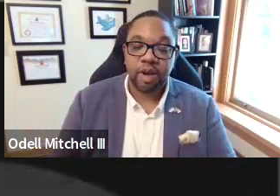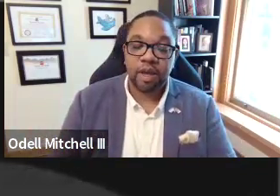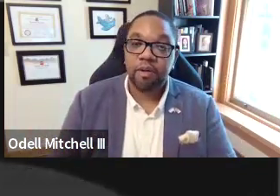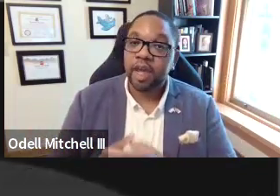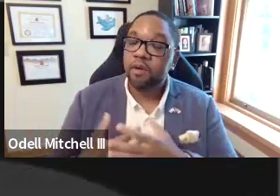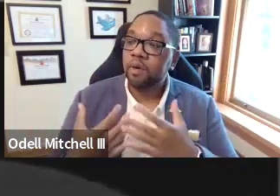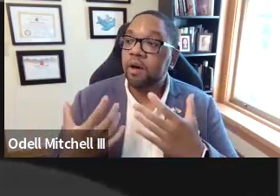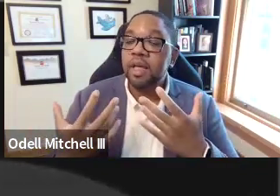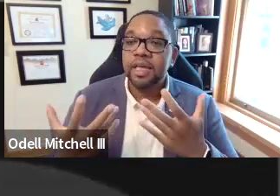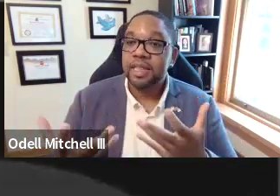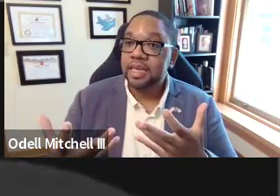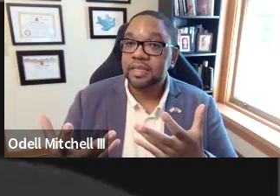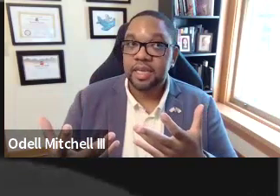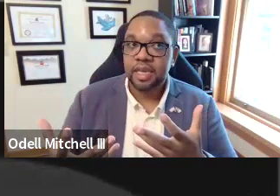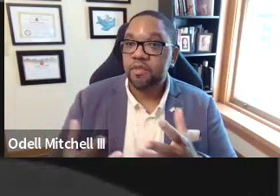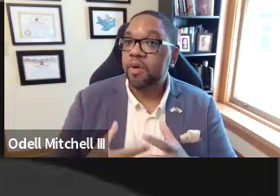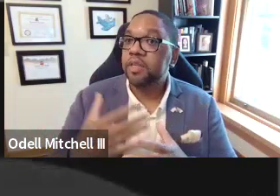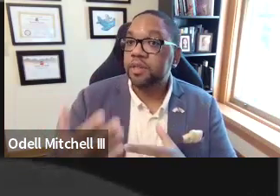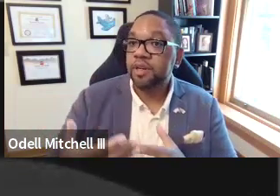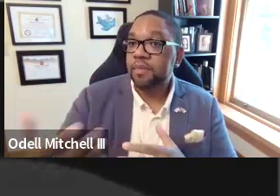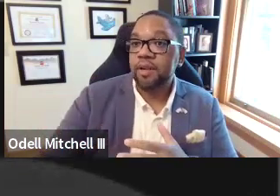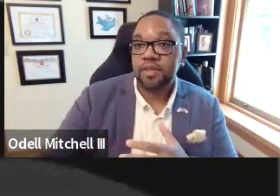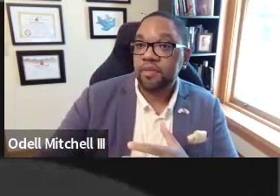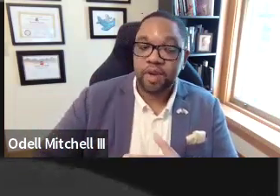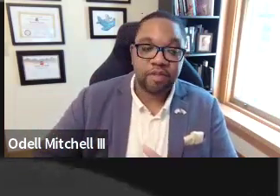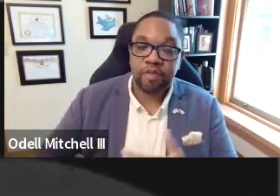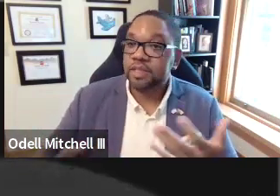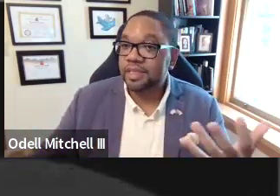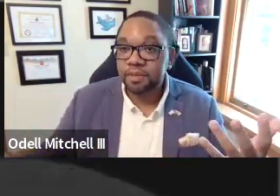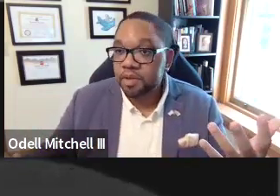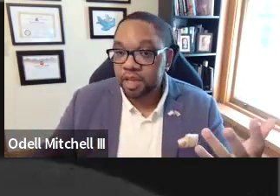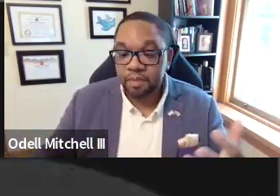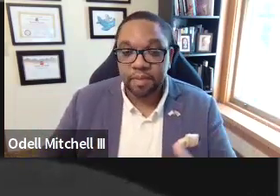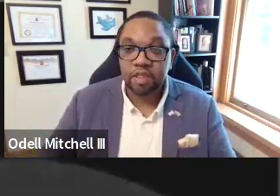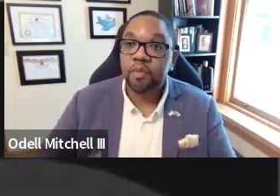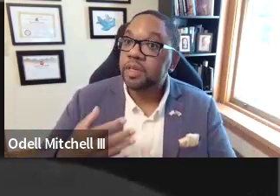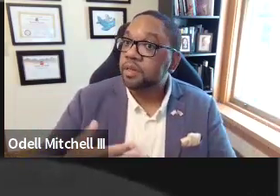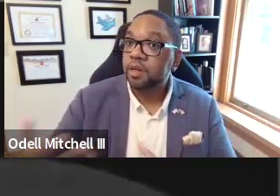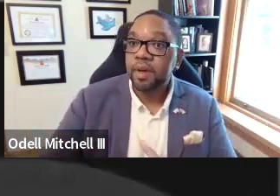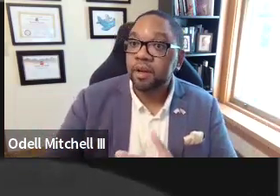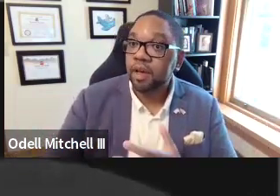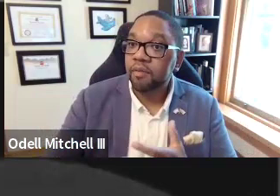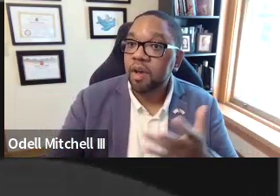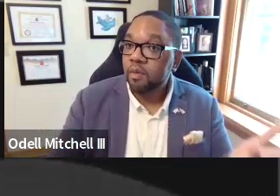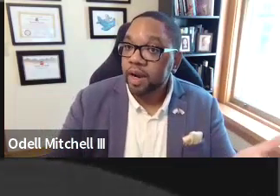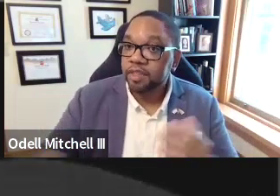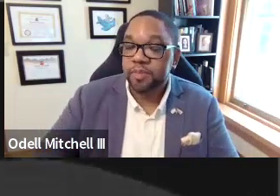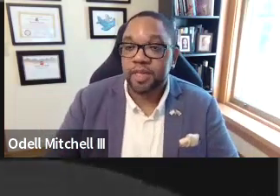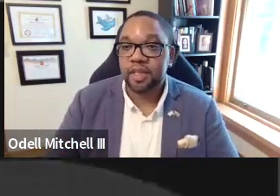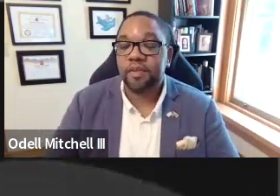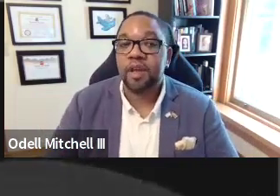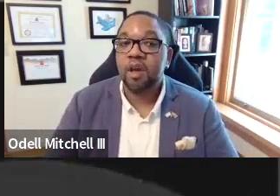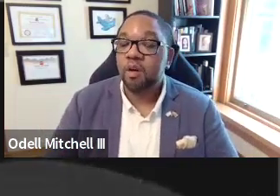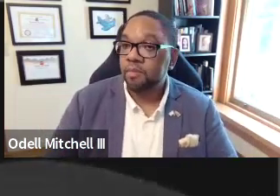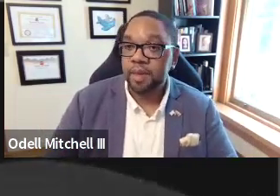really around, okay, well, this is for a certain amount of deliveries. For instance, in music, maybe it's for a certain amount of records